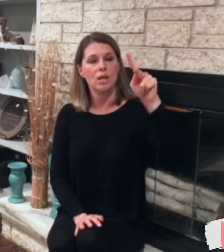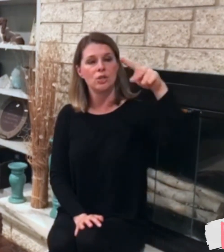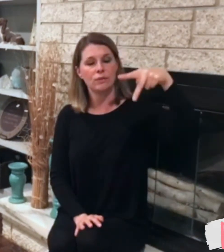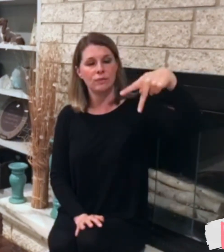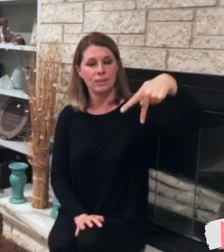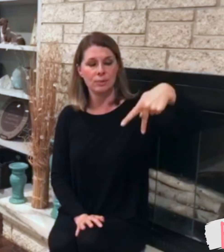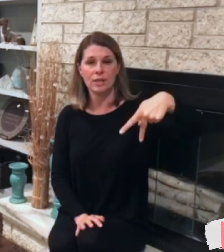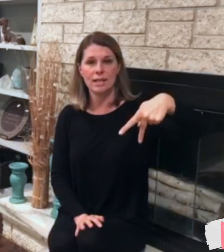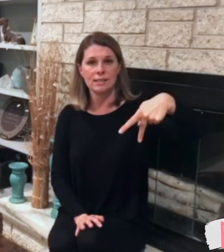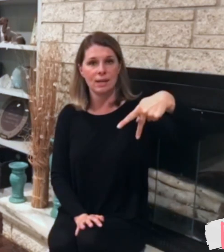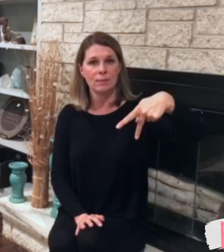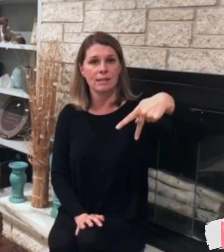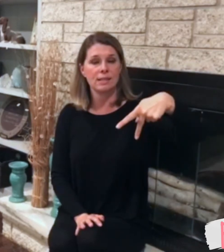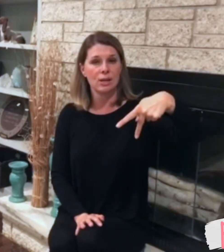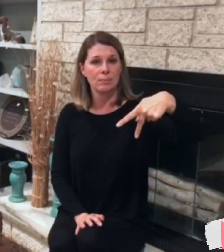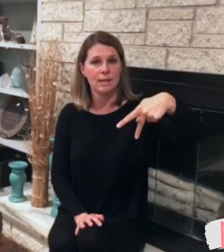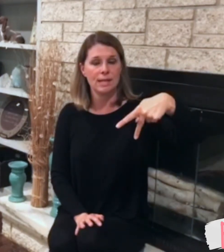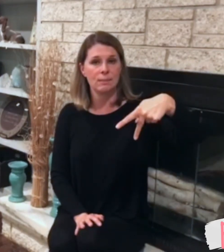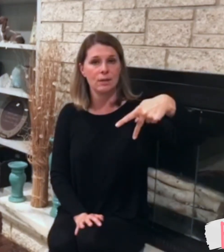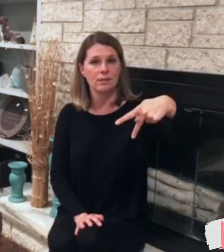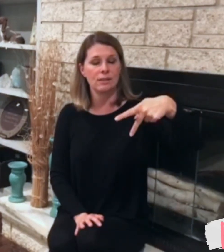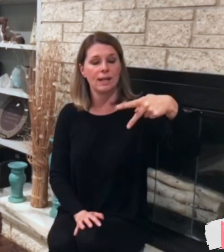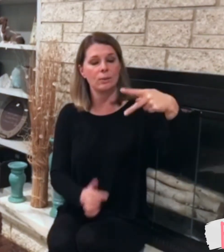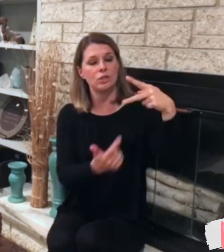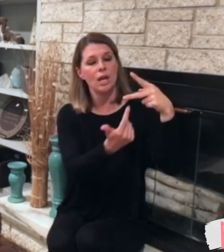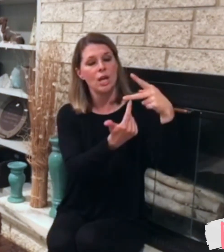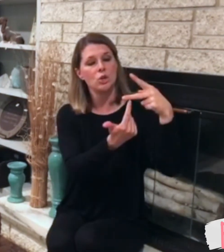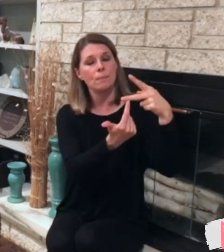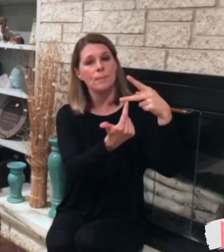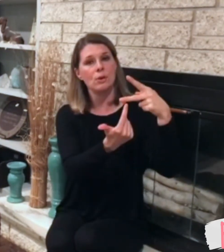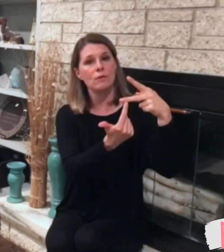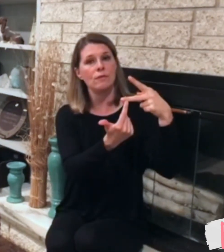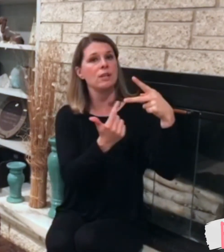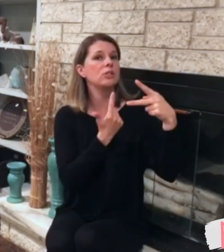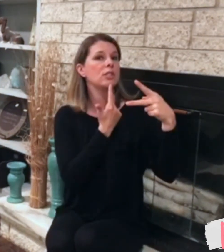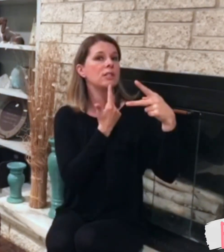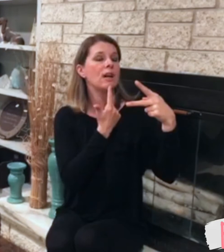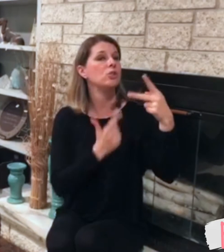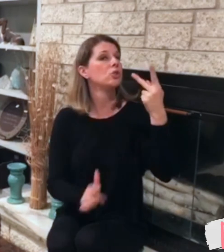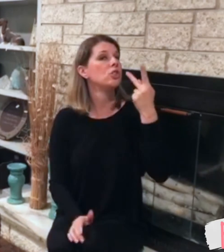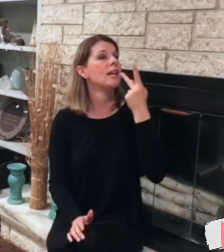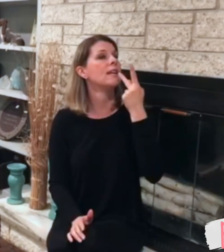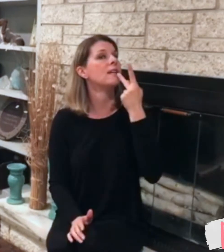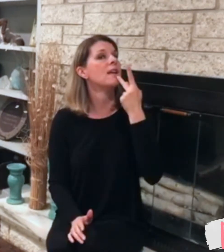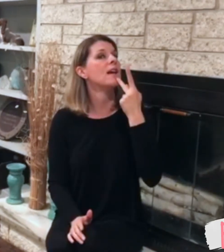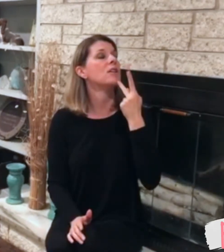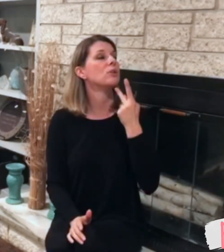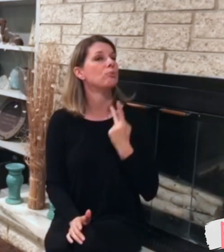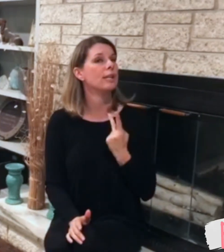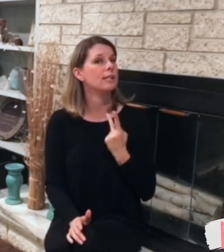going to flip your hand down. That's the letter P in American Sign Language. Your middle finger is going to touch your chin, and you're going to bring it